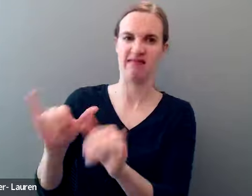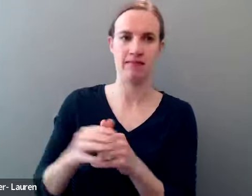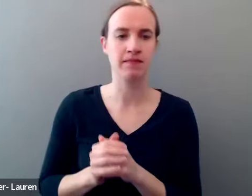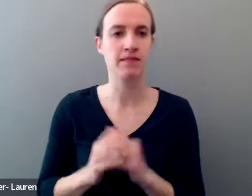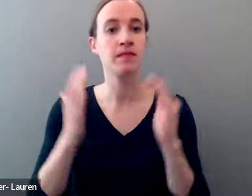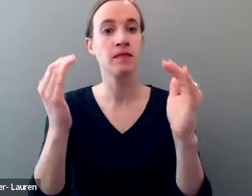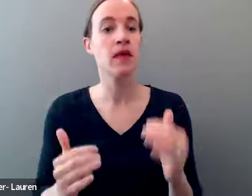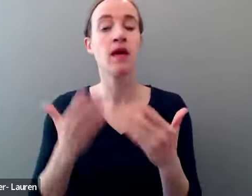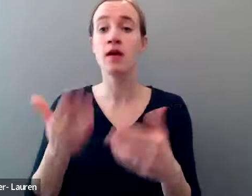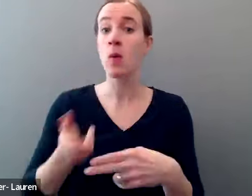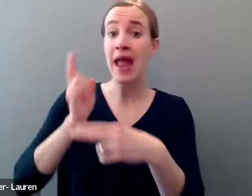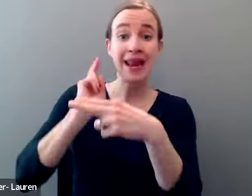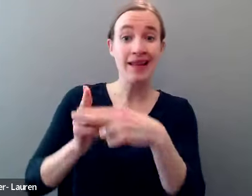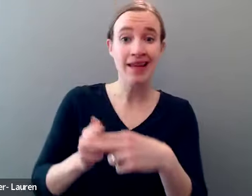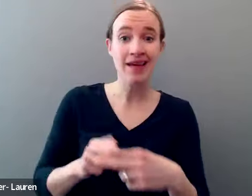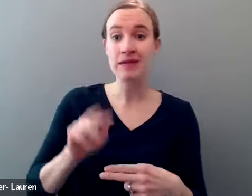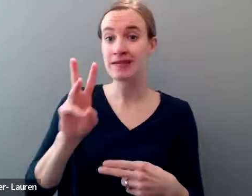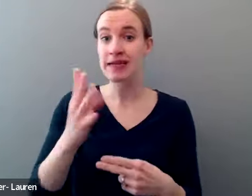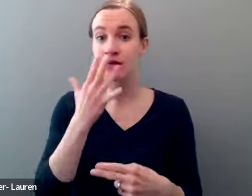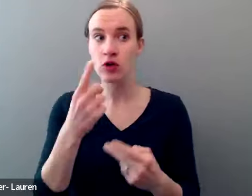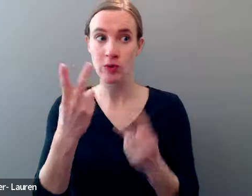Name 6 colors that you can see right now.